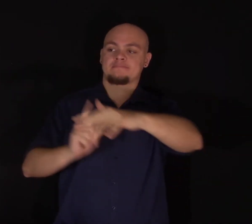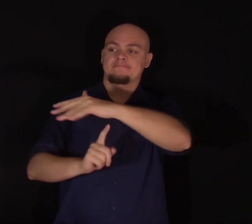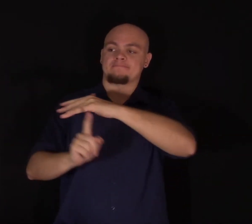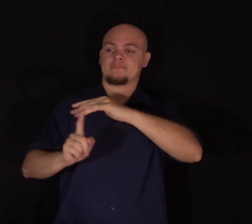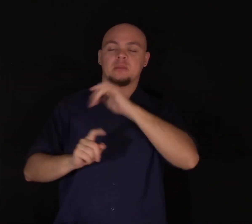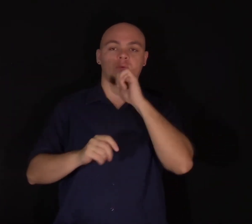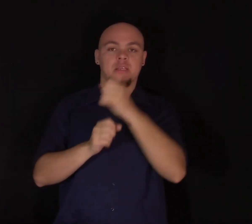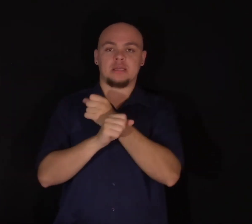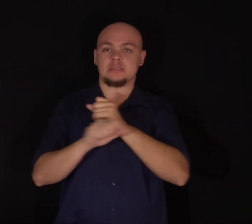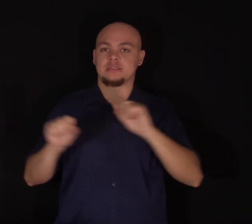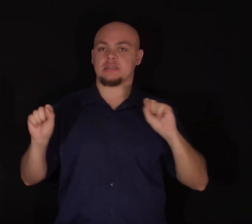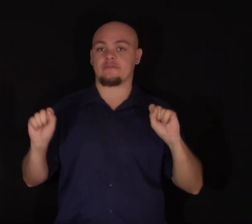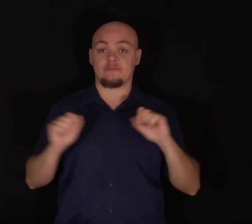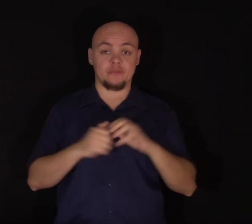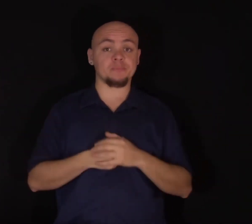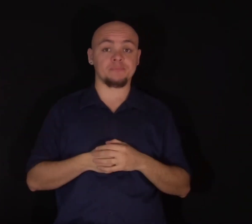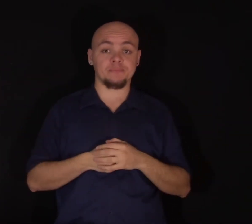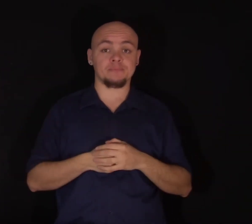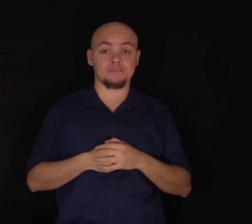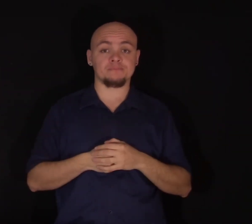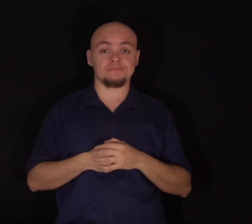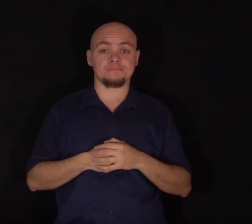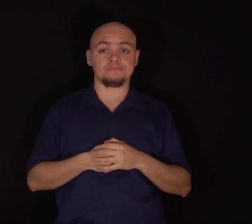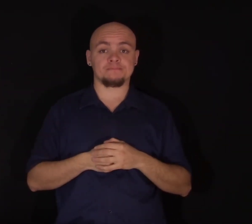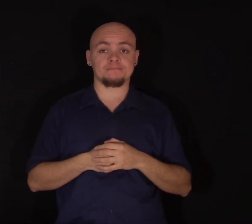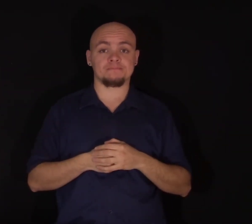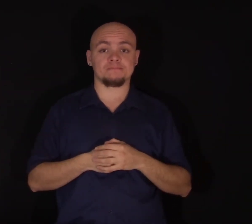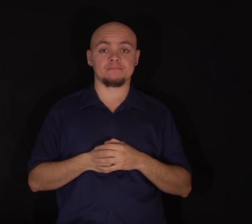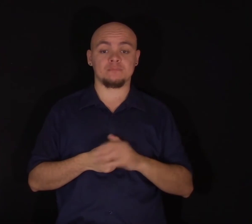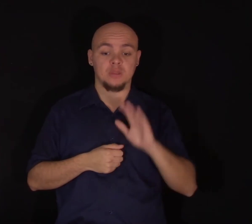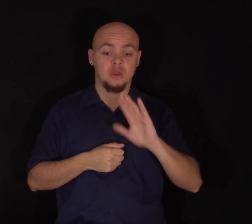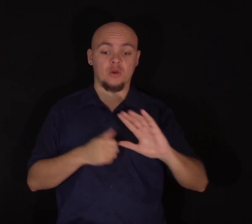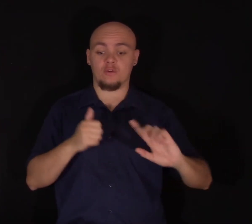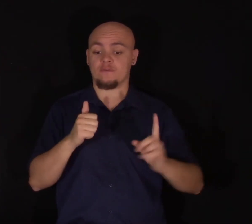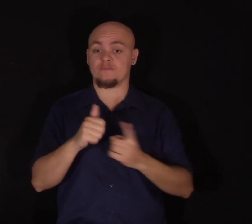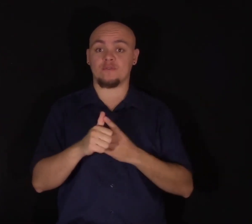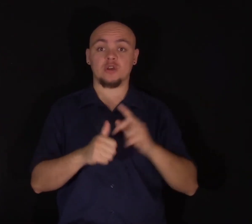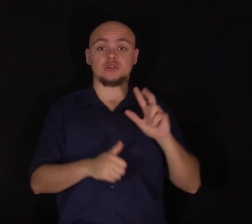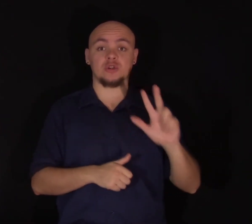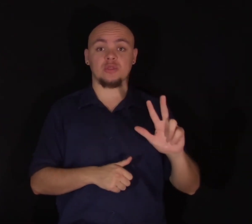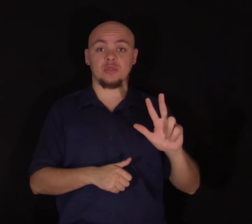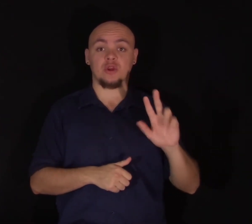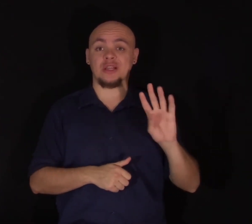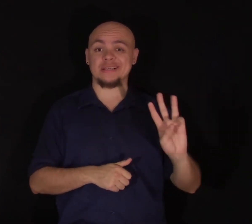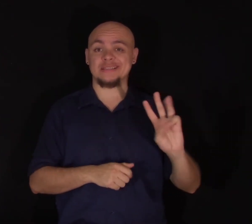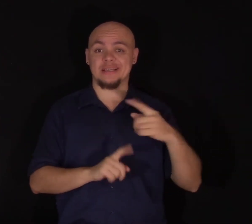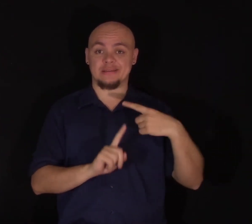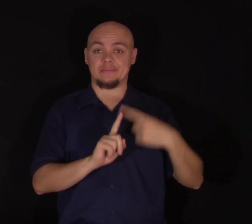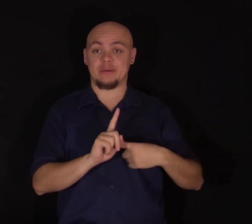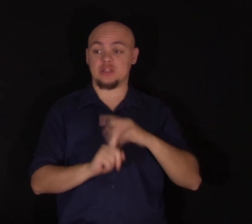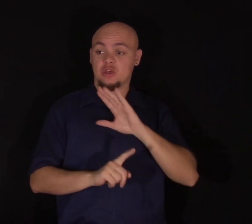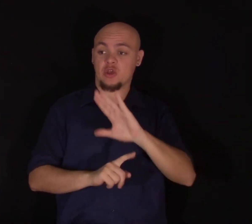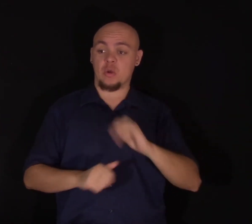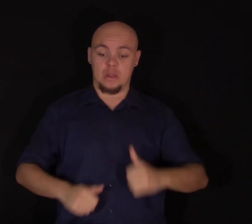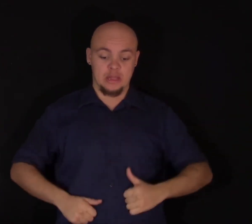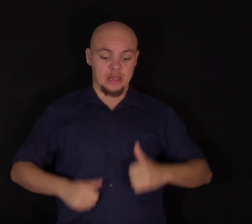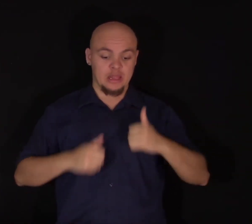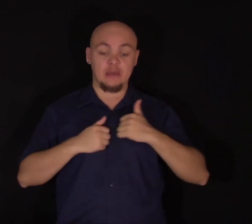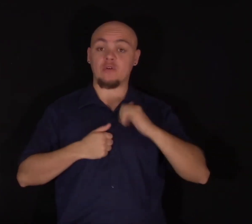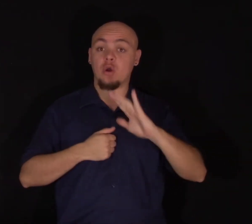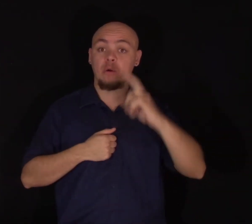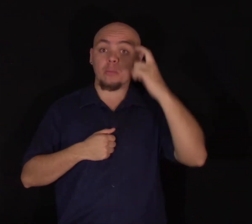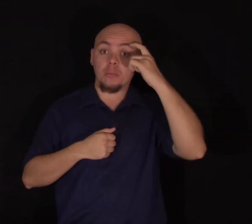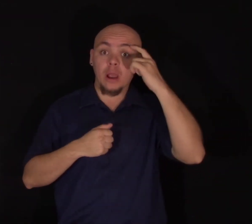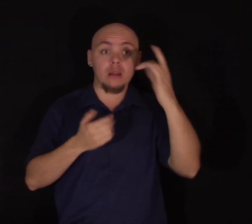and neglect. In her formative first 36 months of her life, when her brain